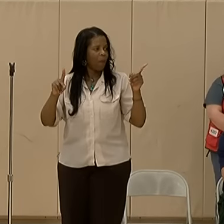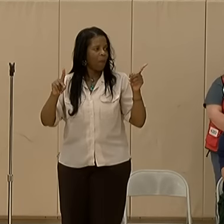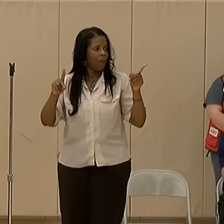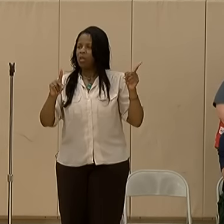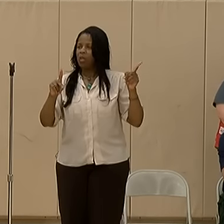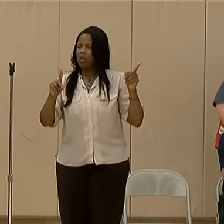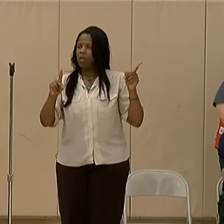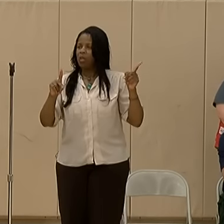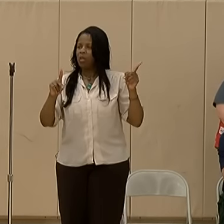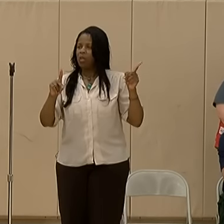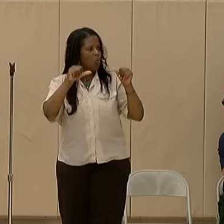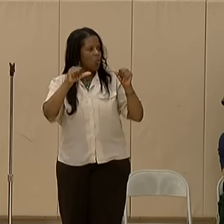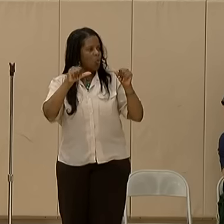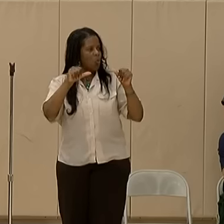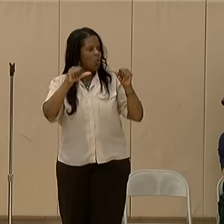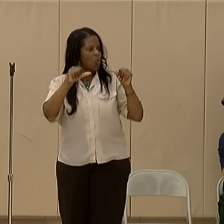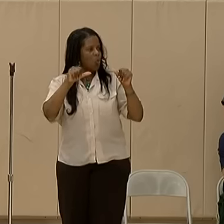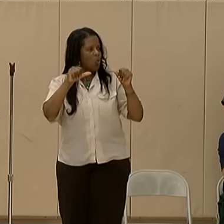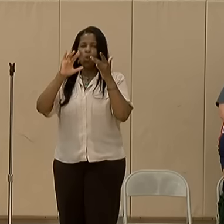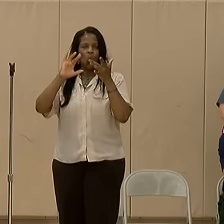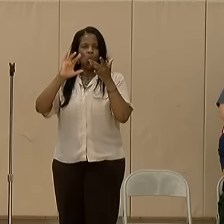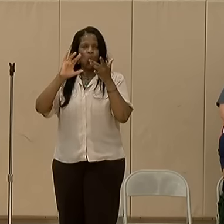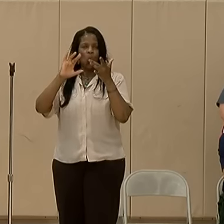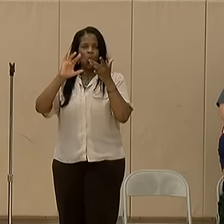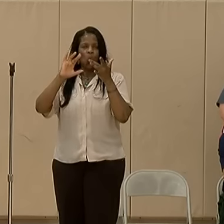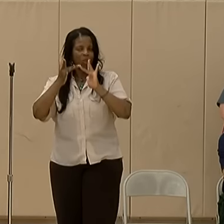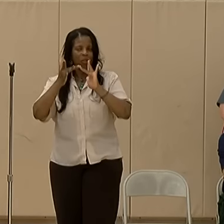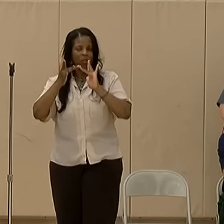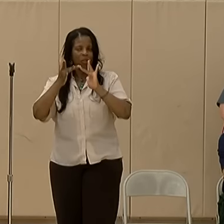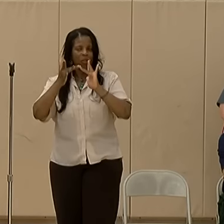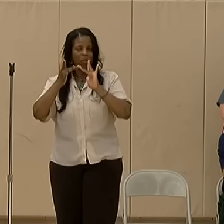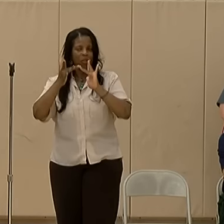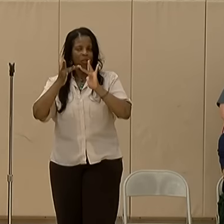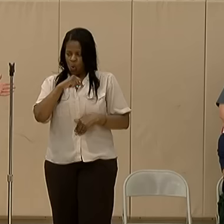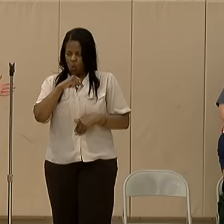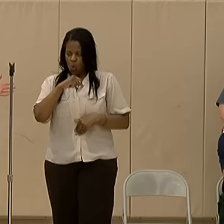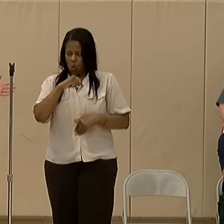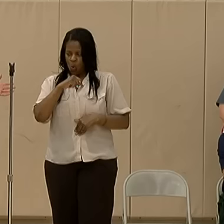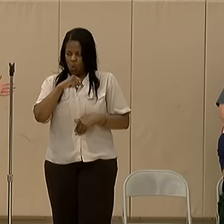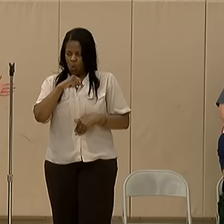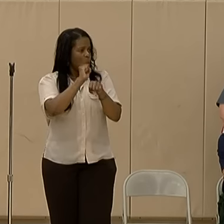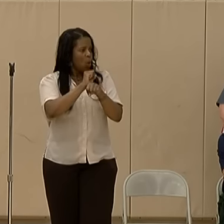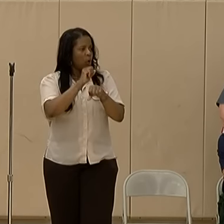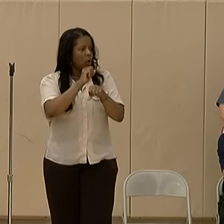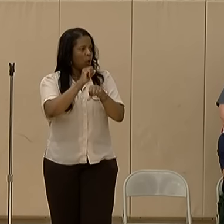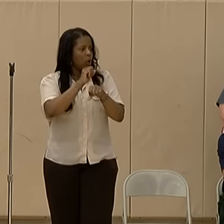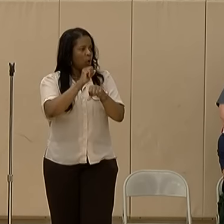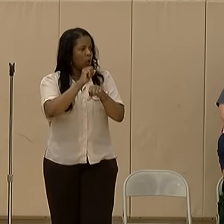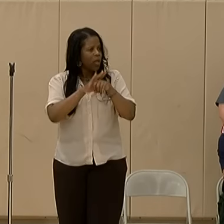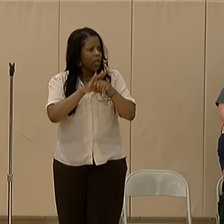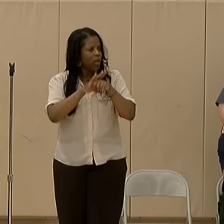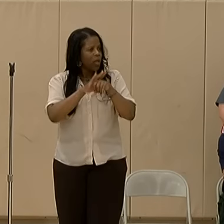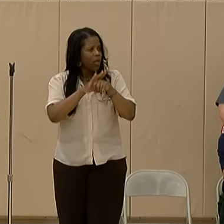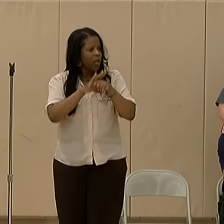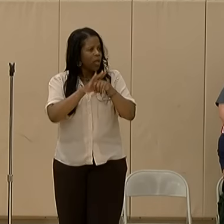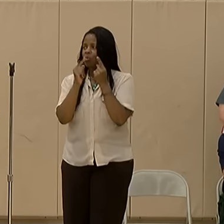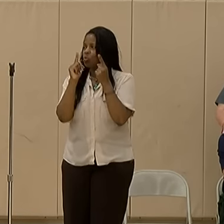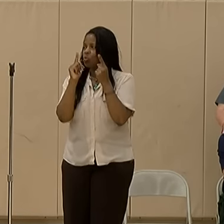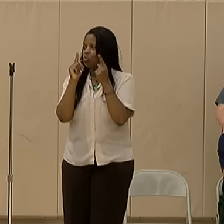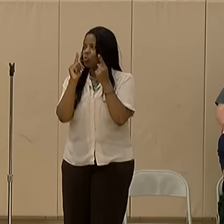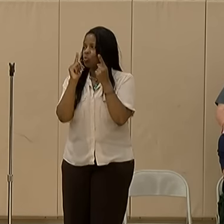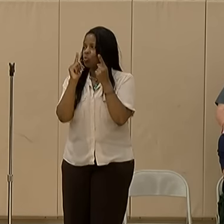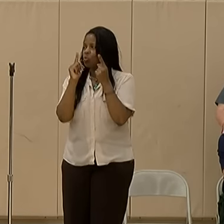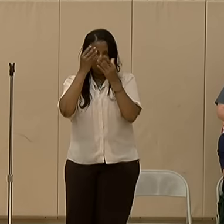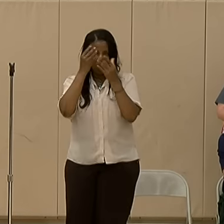Bulletin board, website. Oh, excellent idea. We'll get information out. We'll work with the incident management team to get the